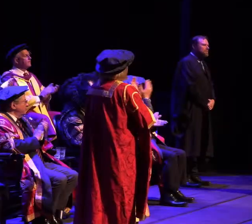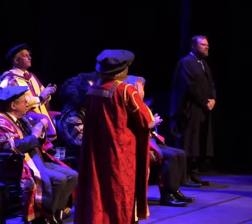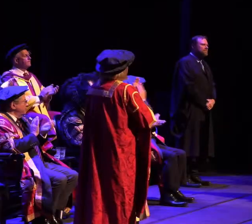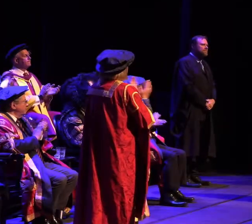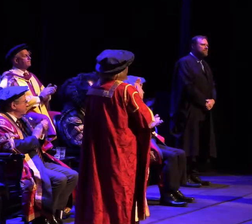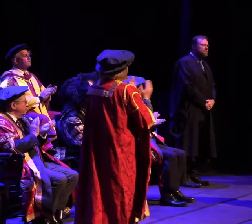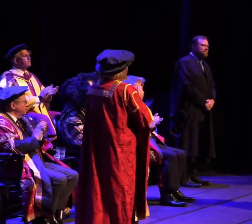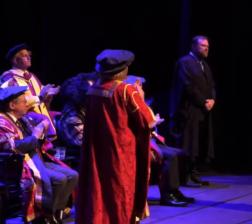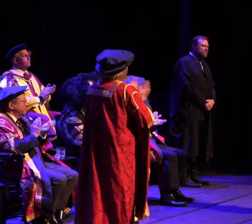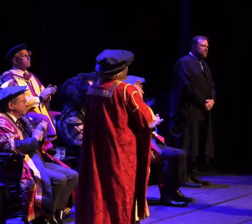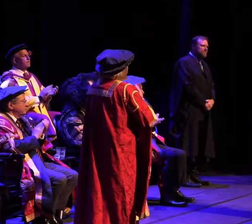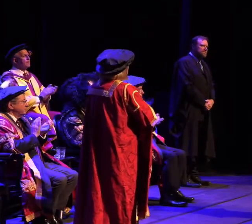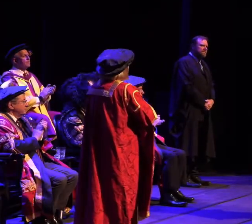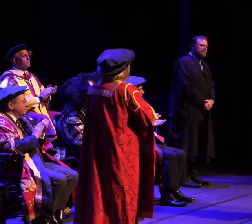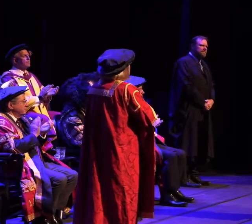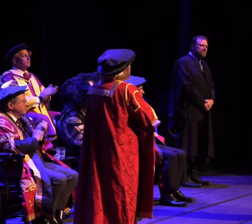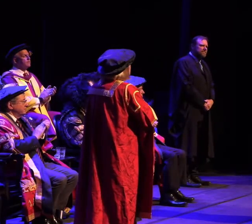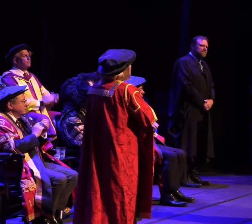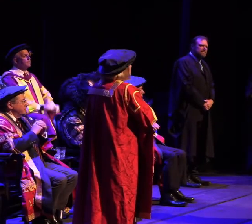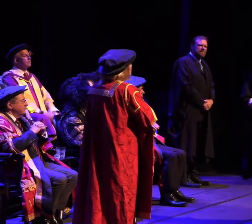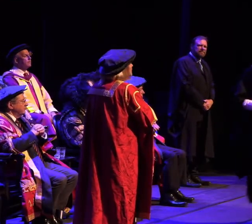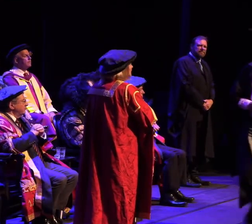Well, Tom.